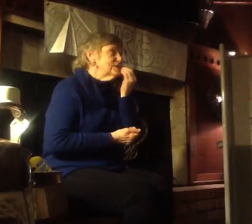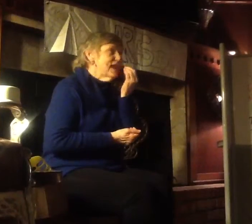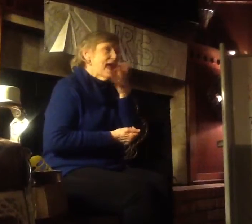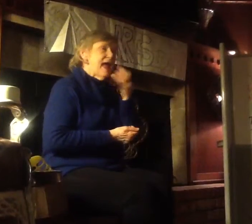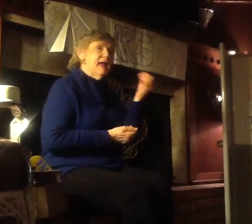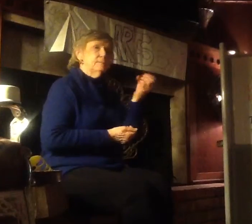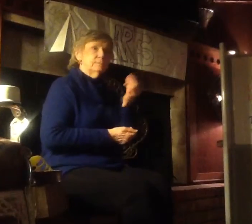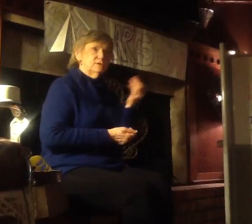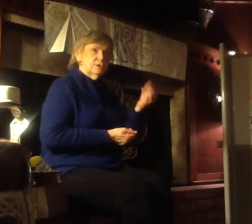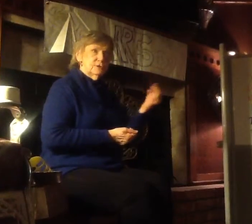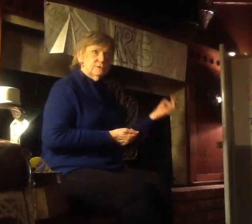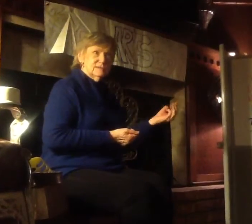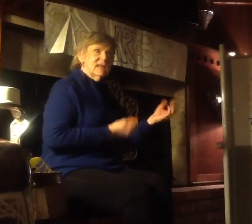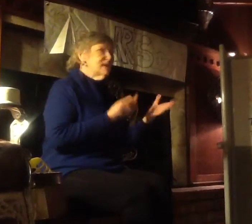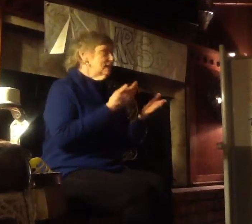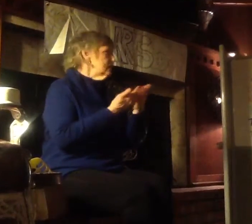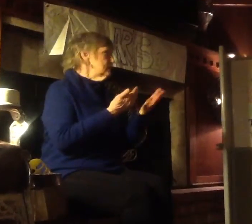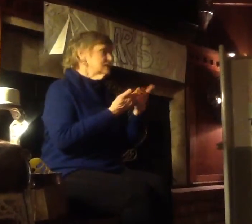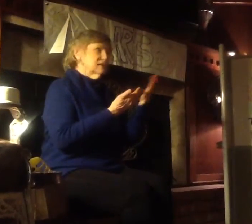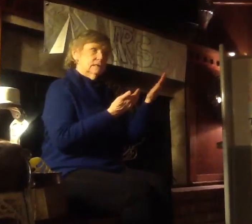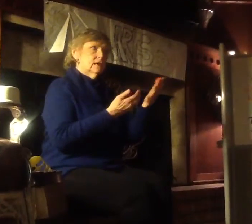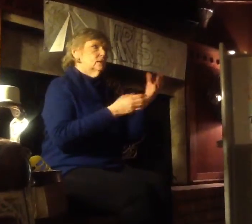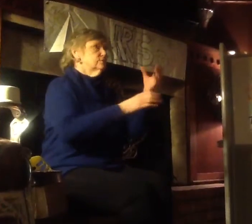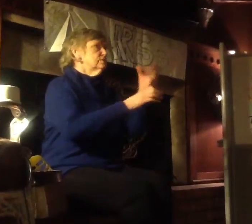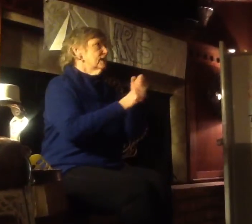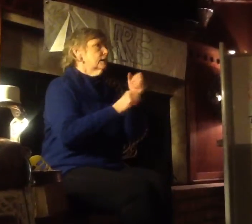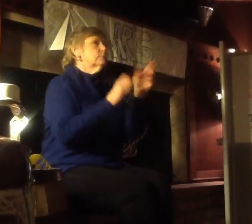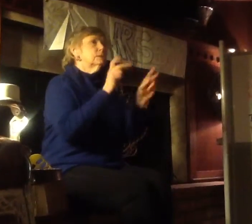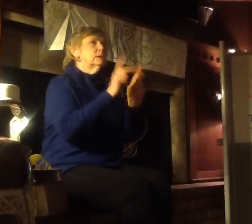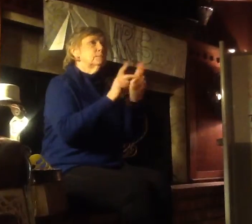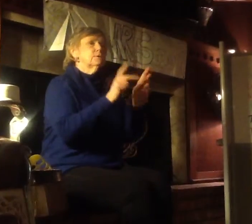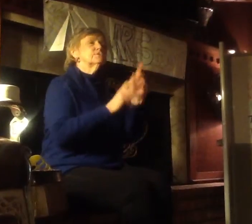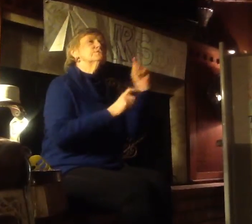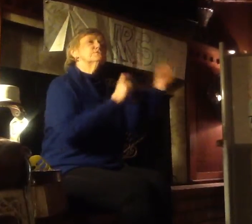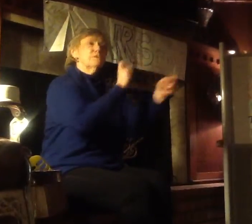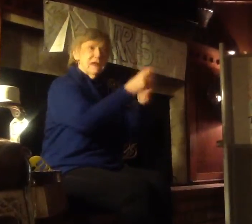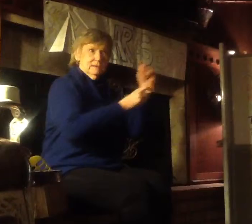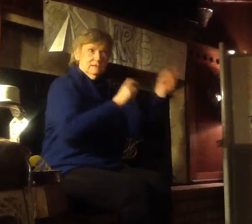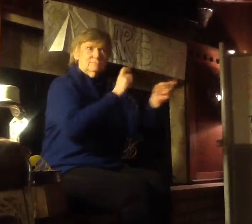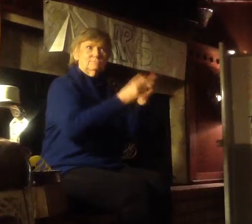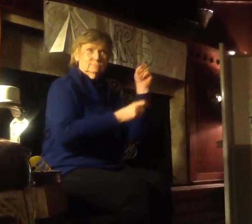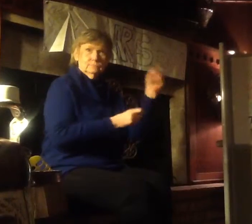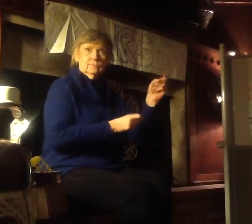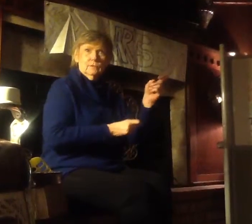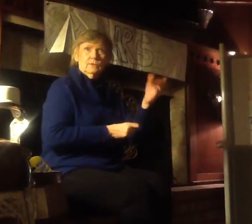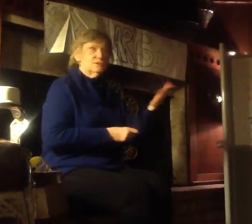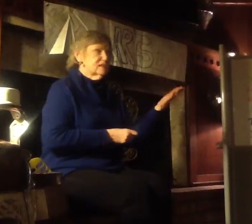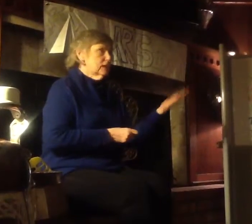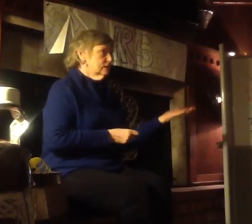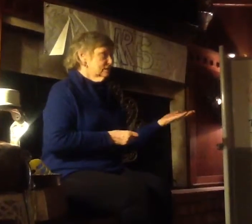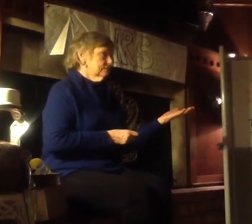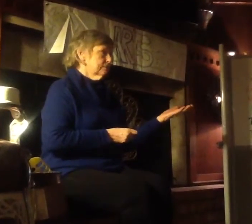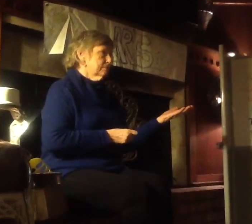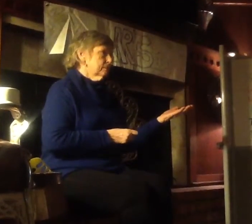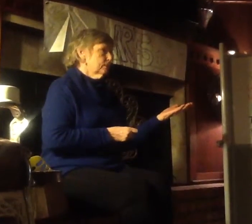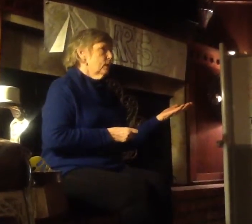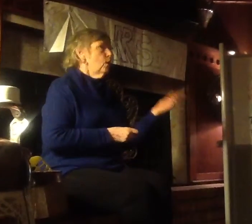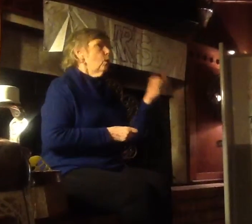Food and materials, easy to get people to donate those